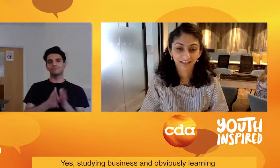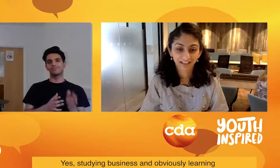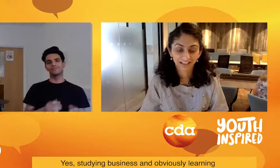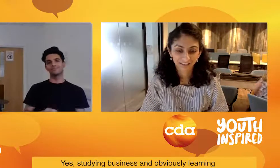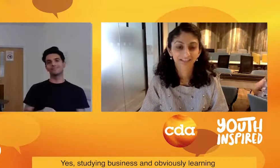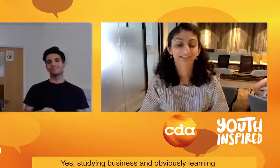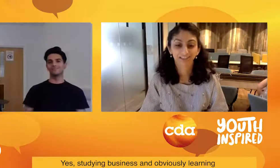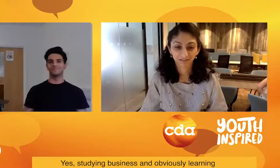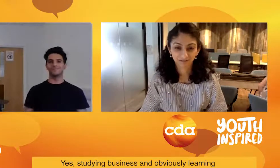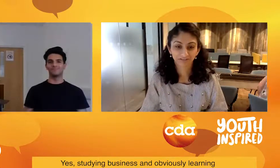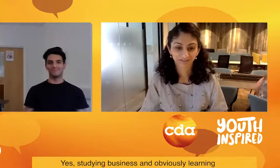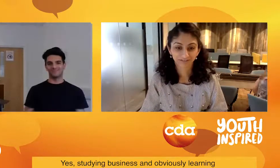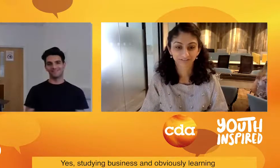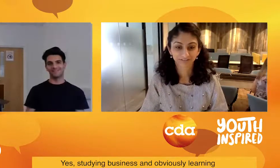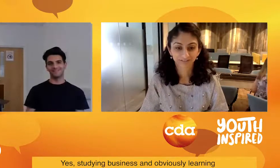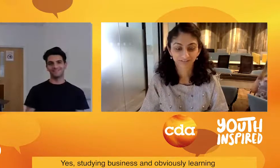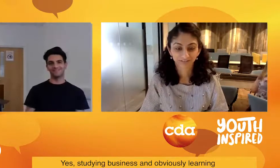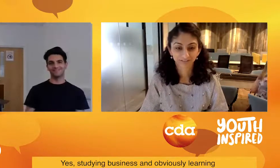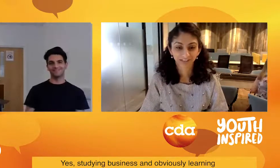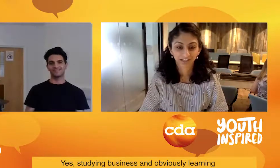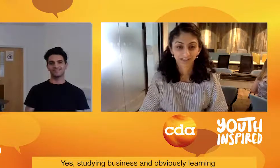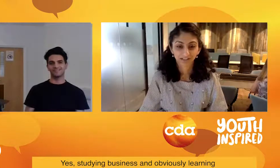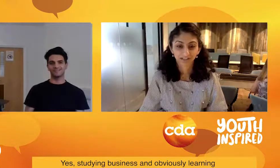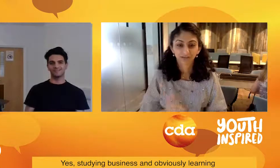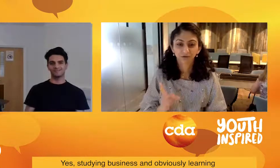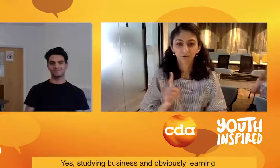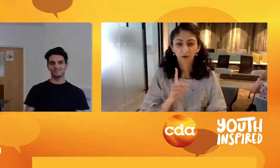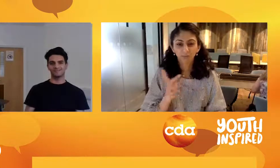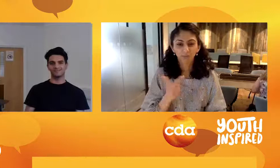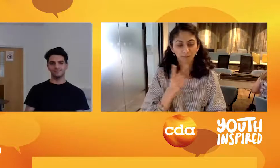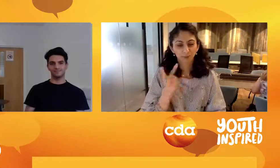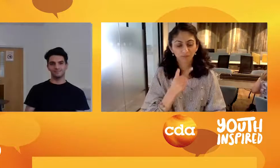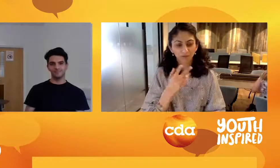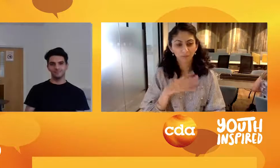And obviously learning more sign language.